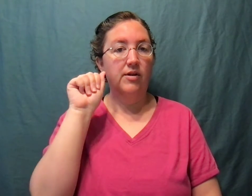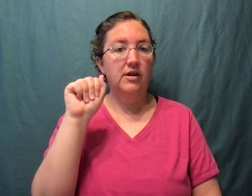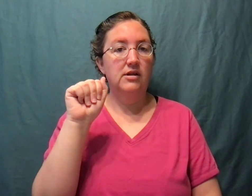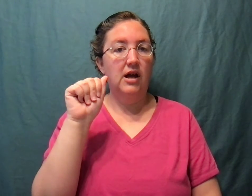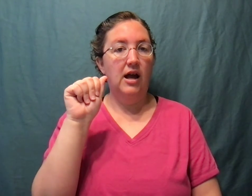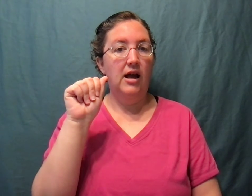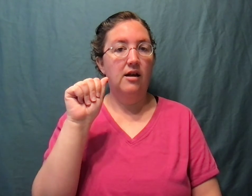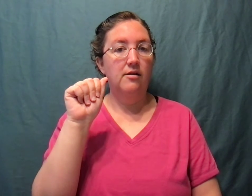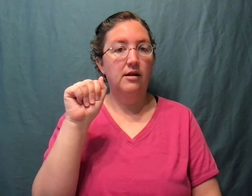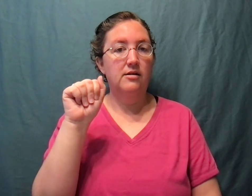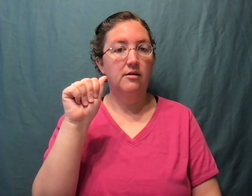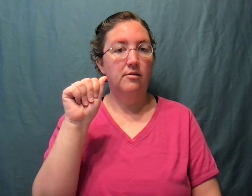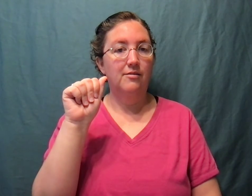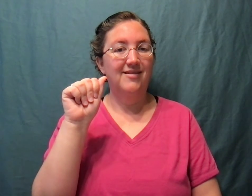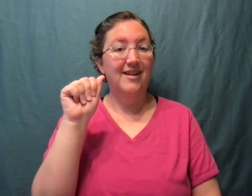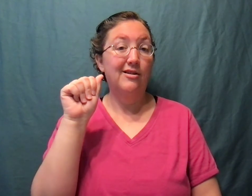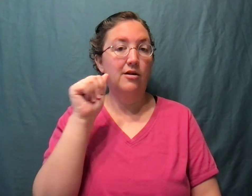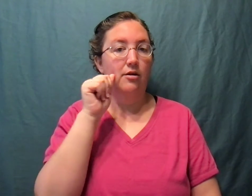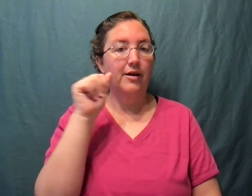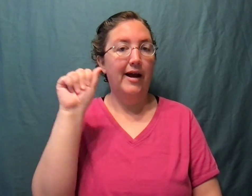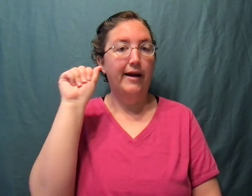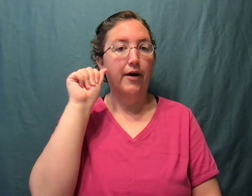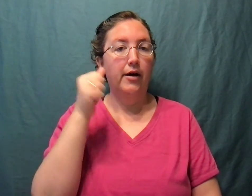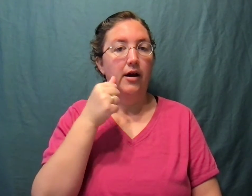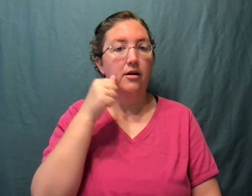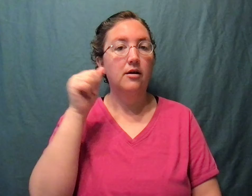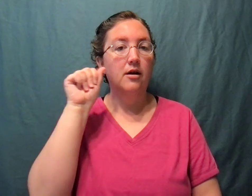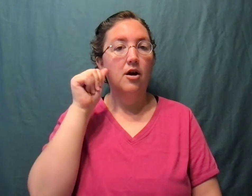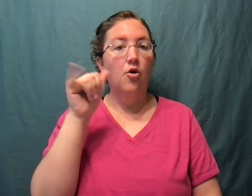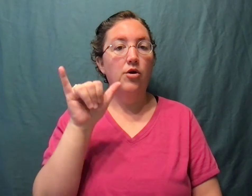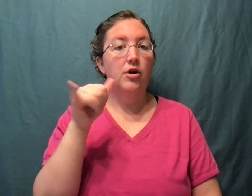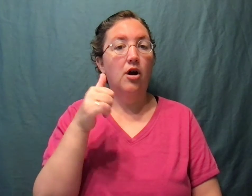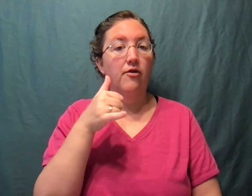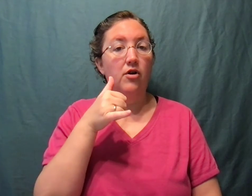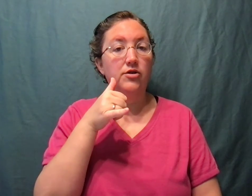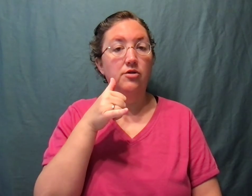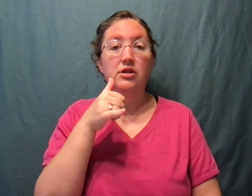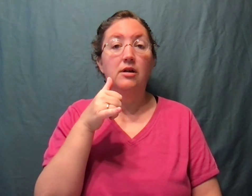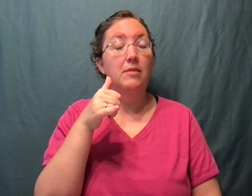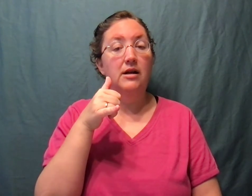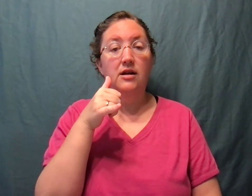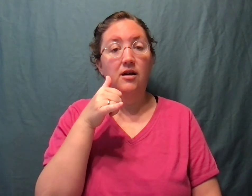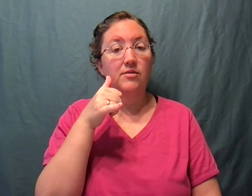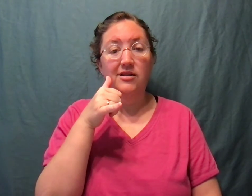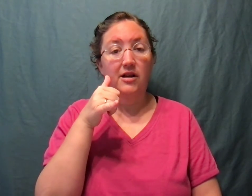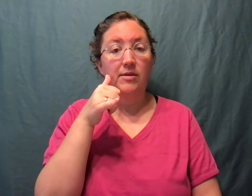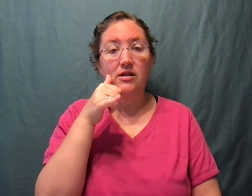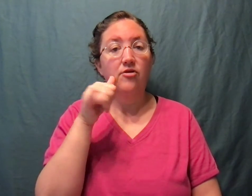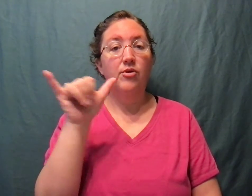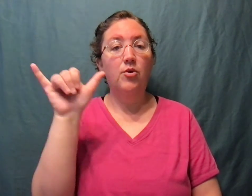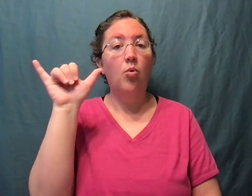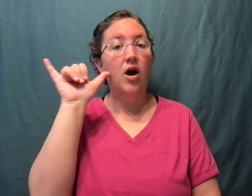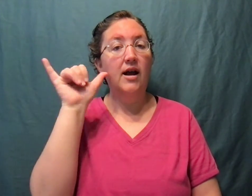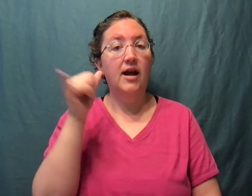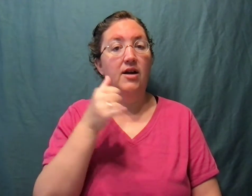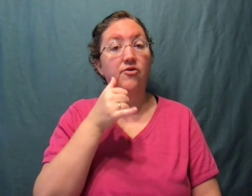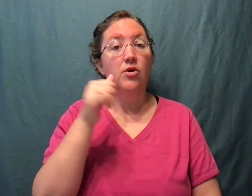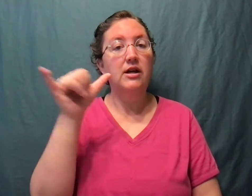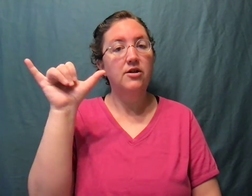this A that's it's called A dot hand. Or you can, I've also seen it many times and signed it myself with the Y hand for